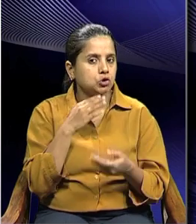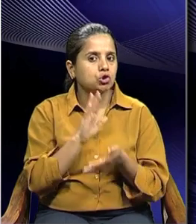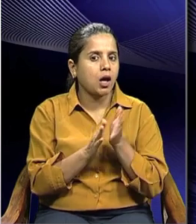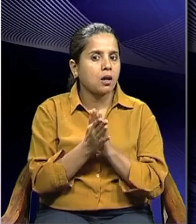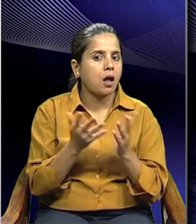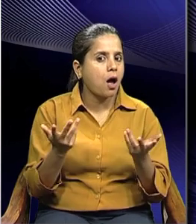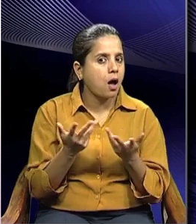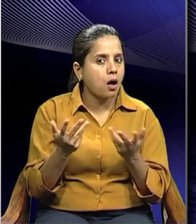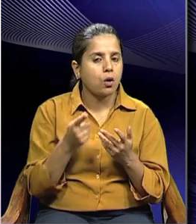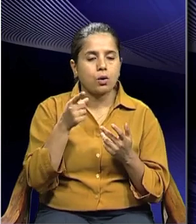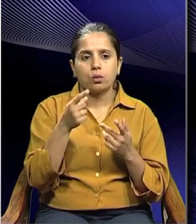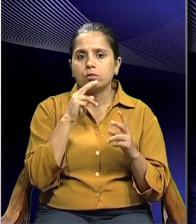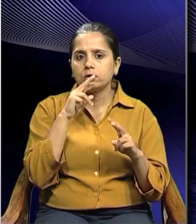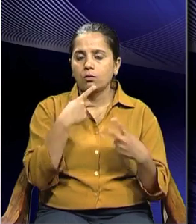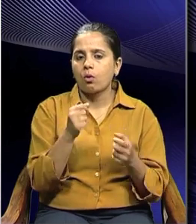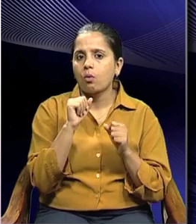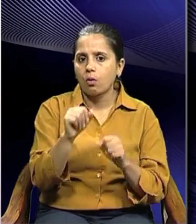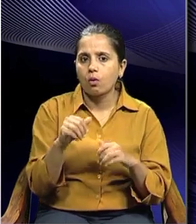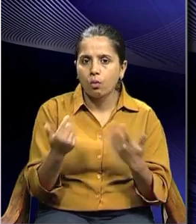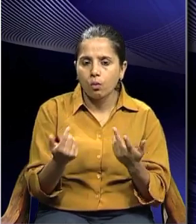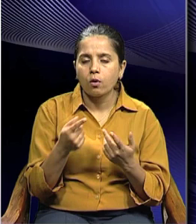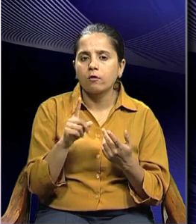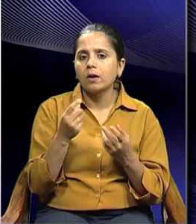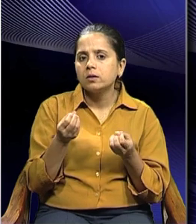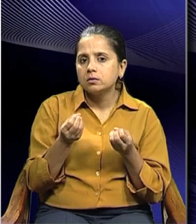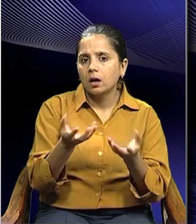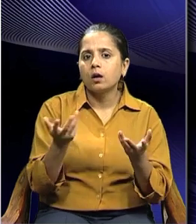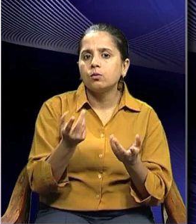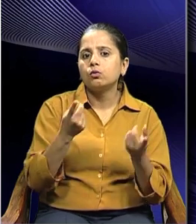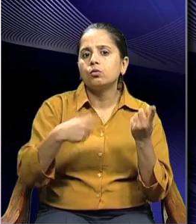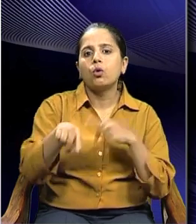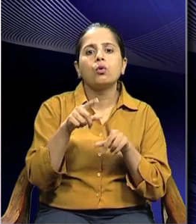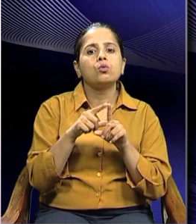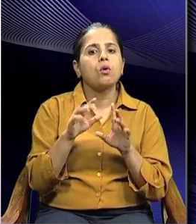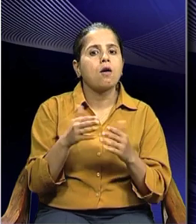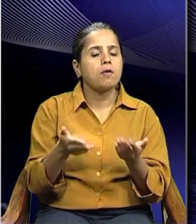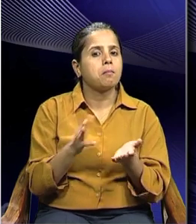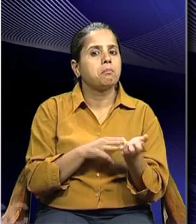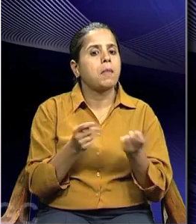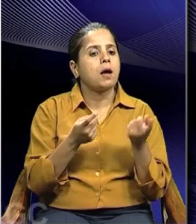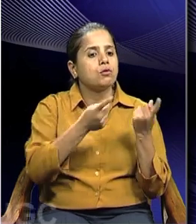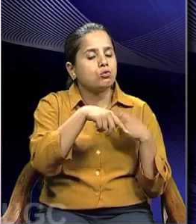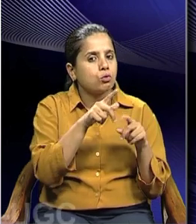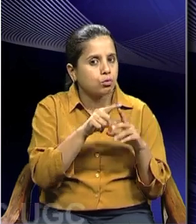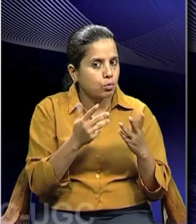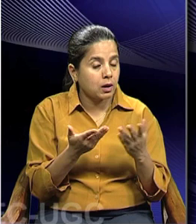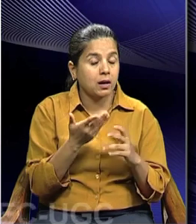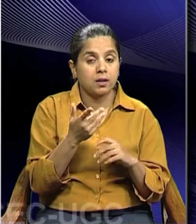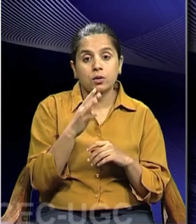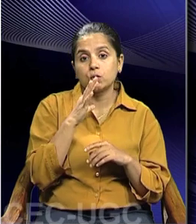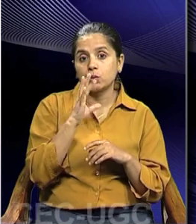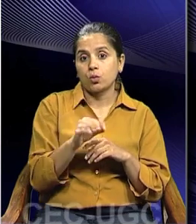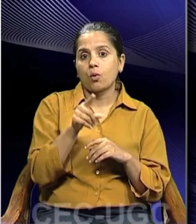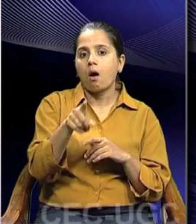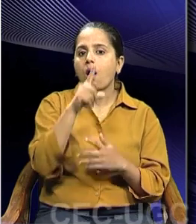way in which you respond? What are the initiatives which you take, which your management takes? That actually determines